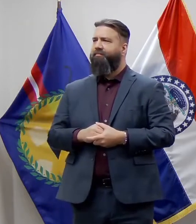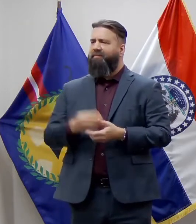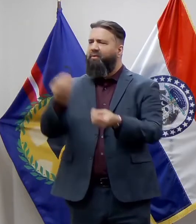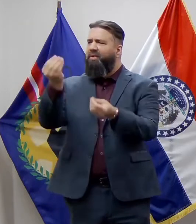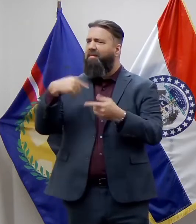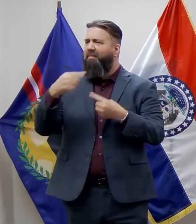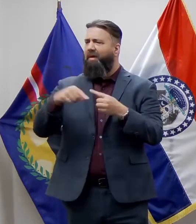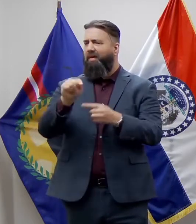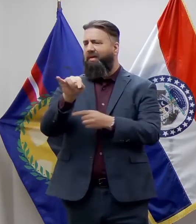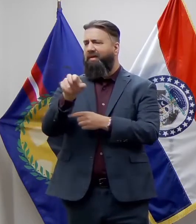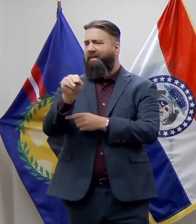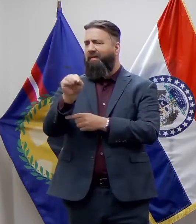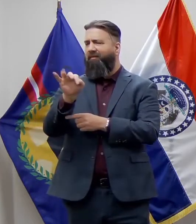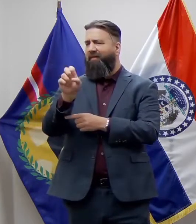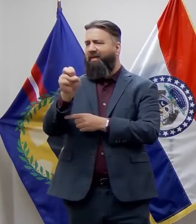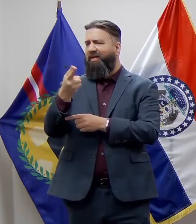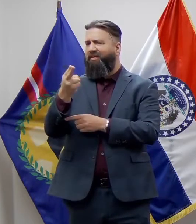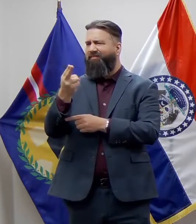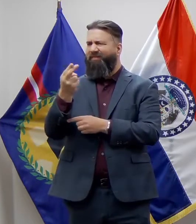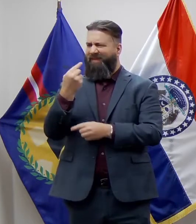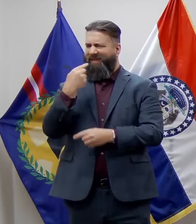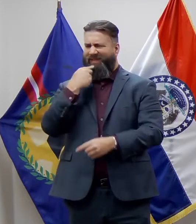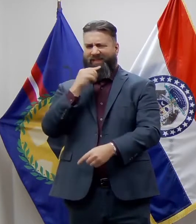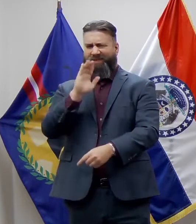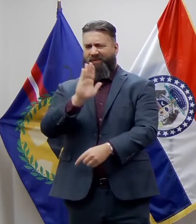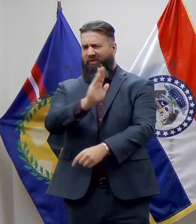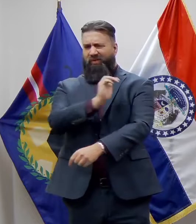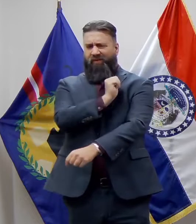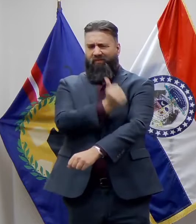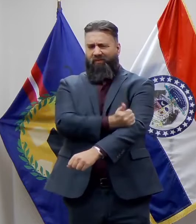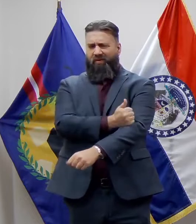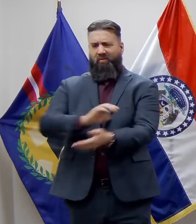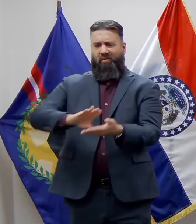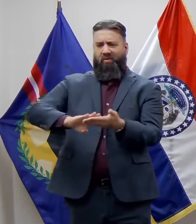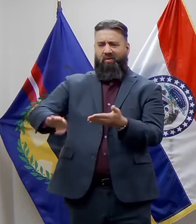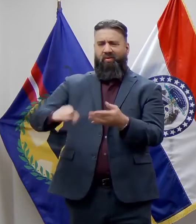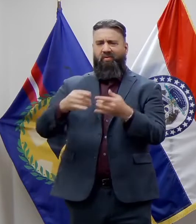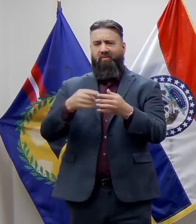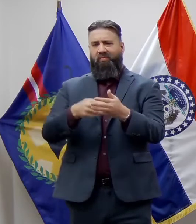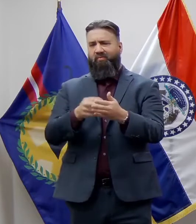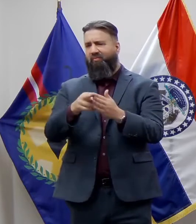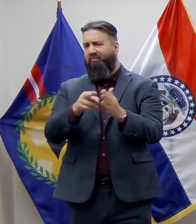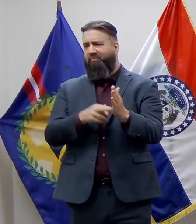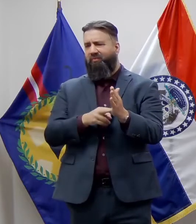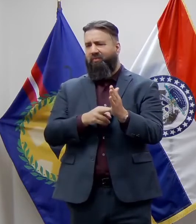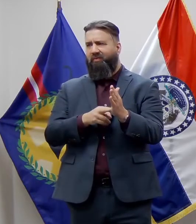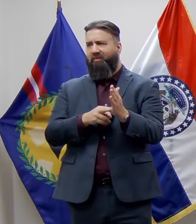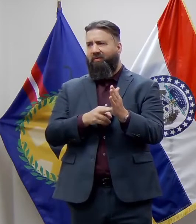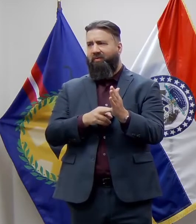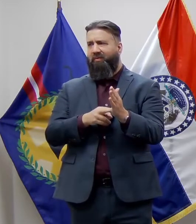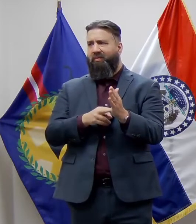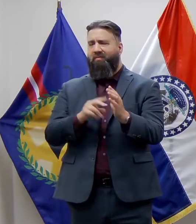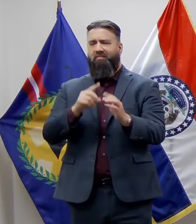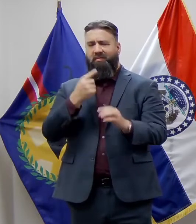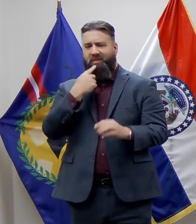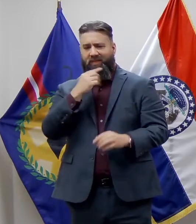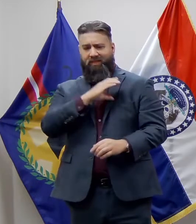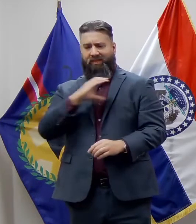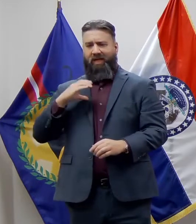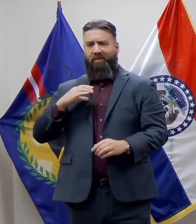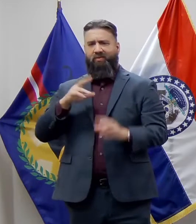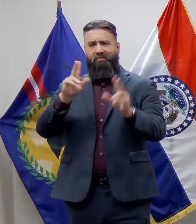says that you don't have the authority to terminate the mandate since it was taken by a vote by the council. Says that the council would be the ones